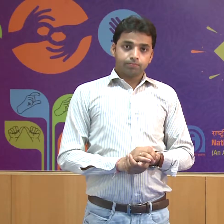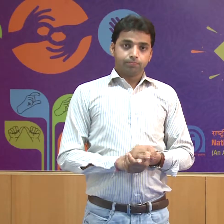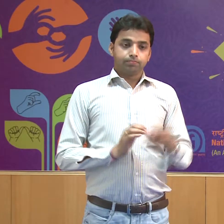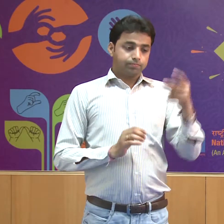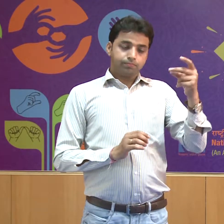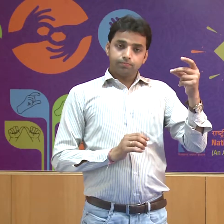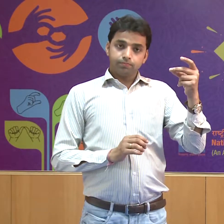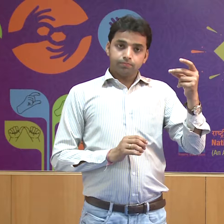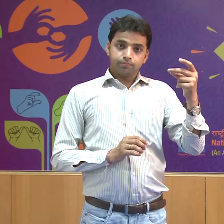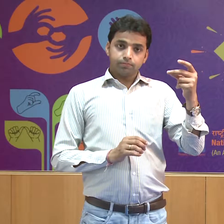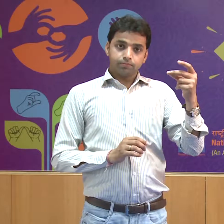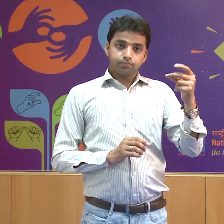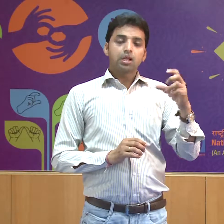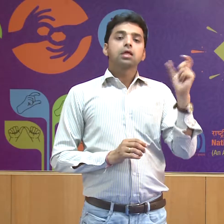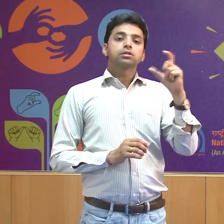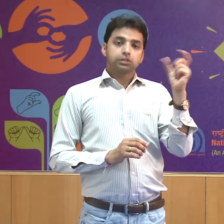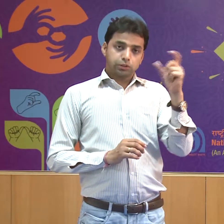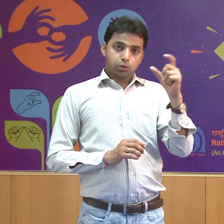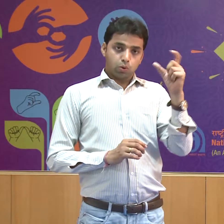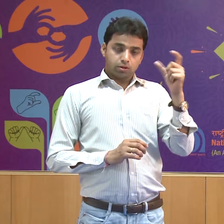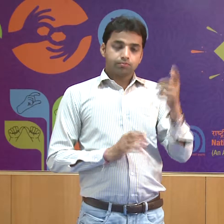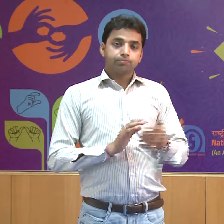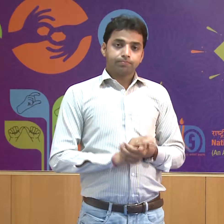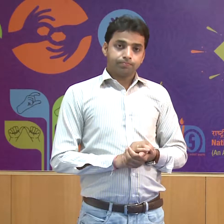Second type of institution was started by